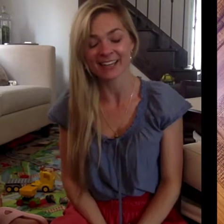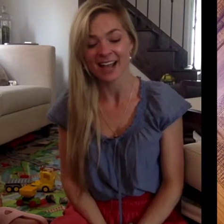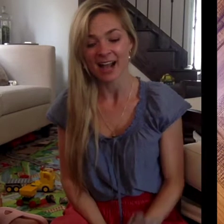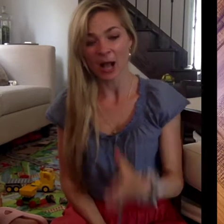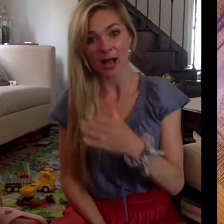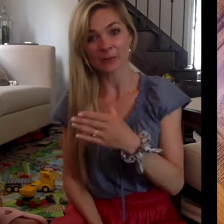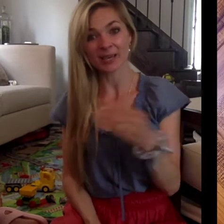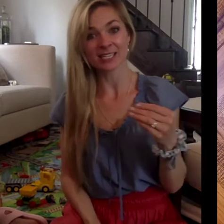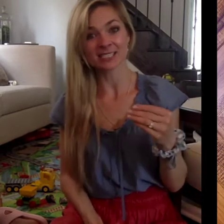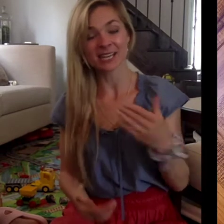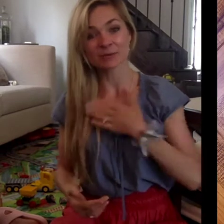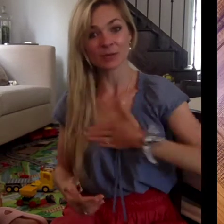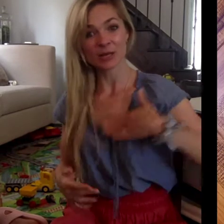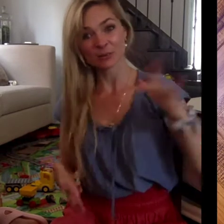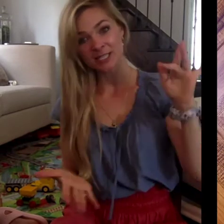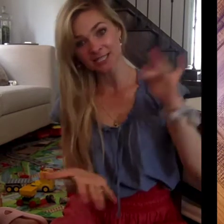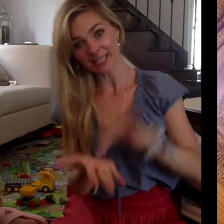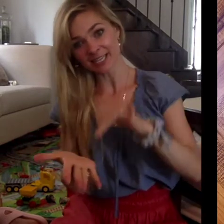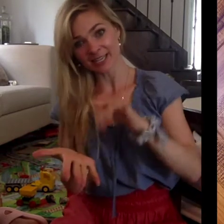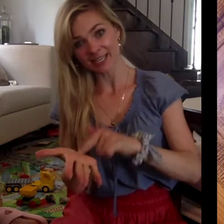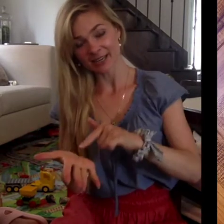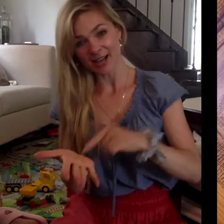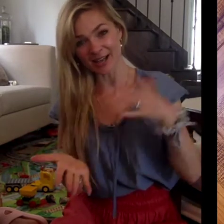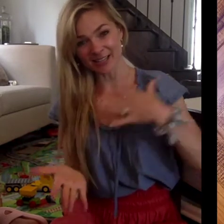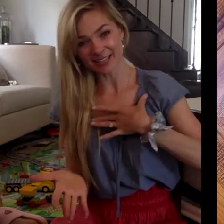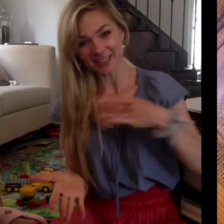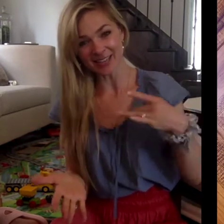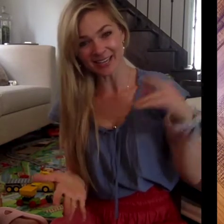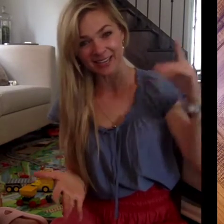can. And please click